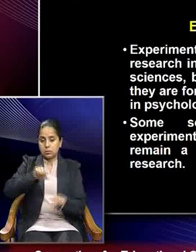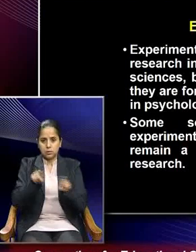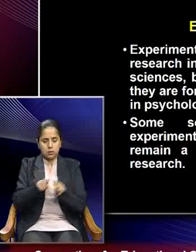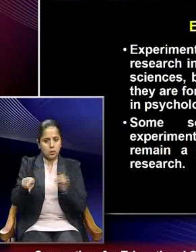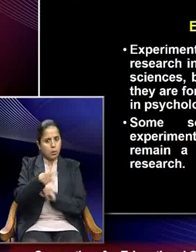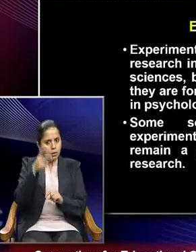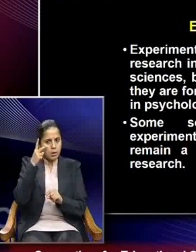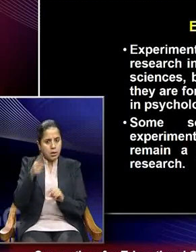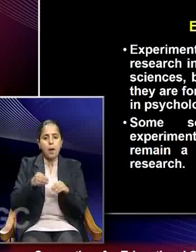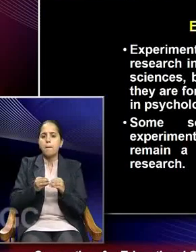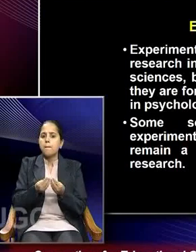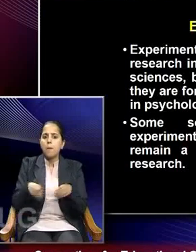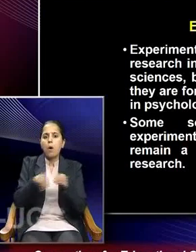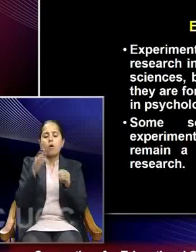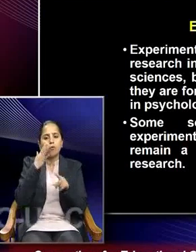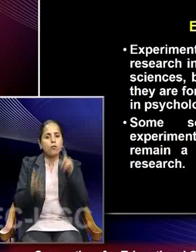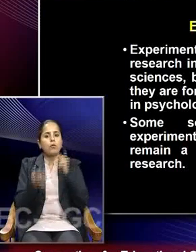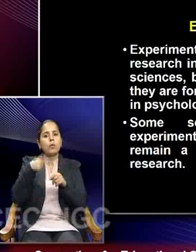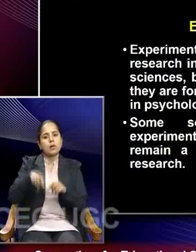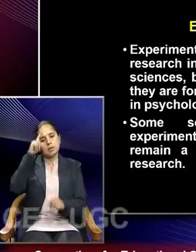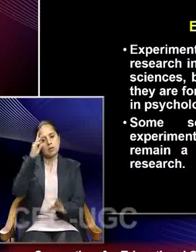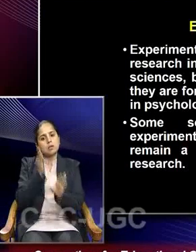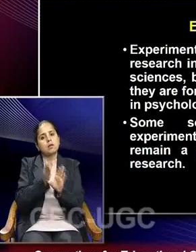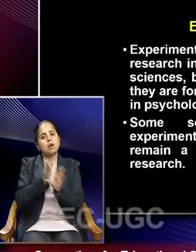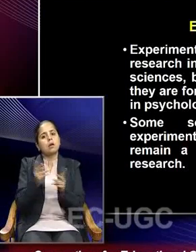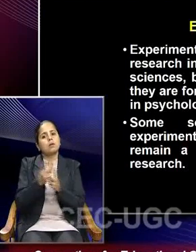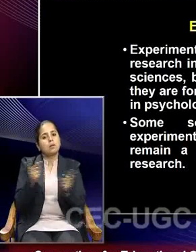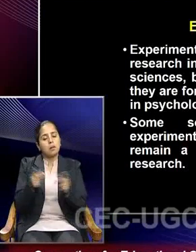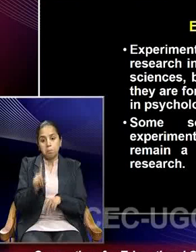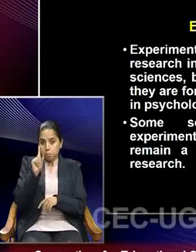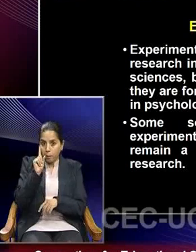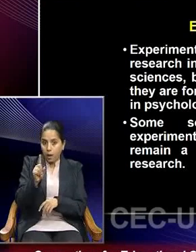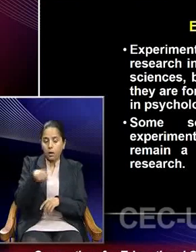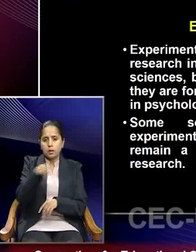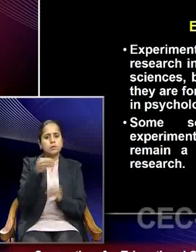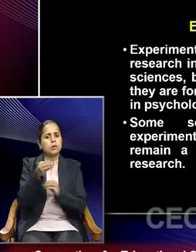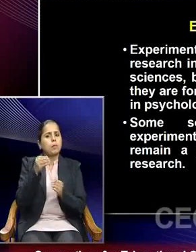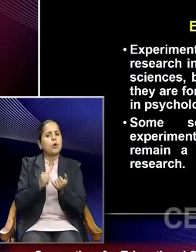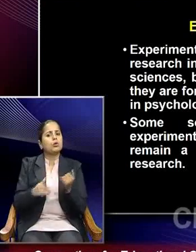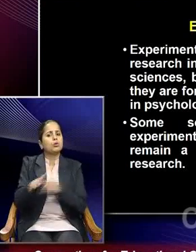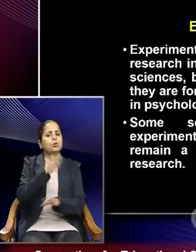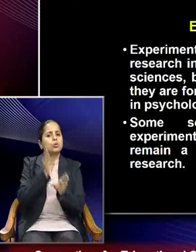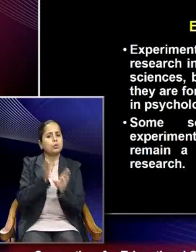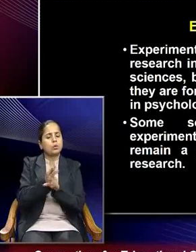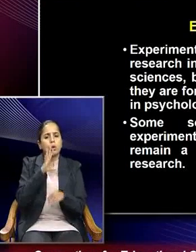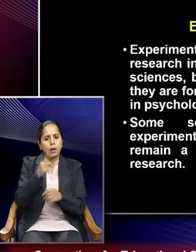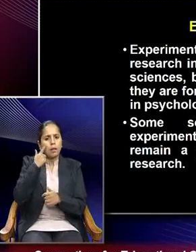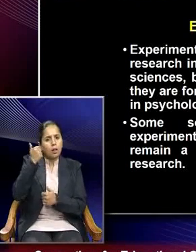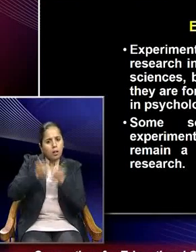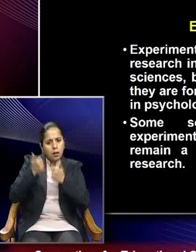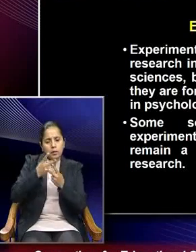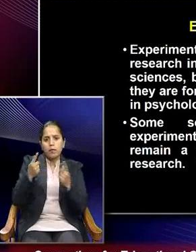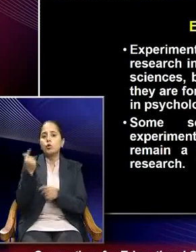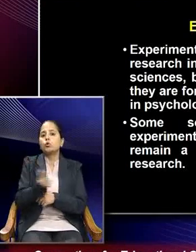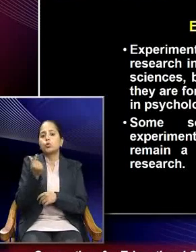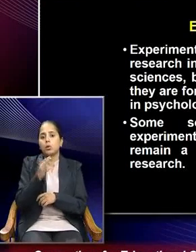kind of more found in psychology. Yet, some sociologists use experiment,